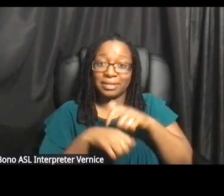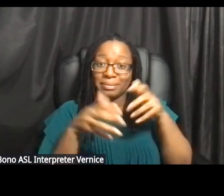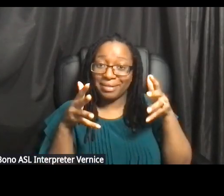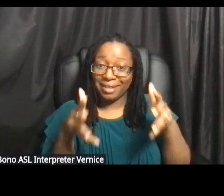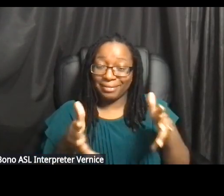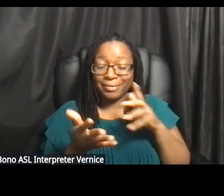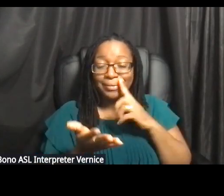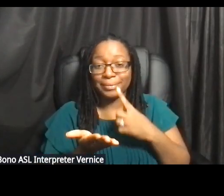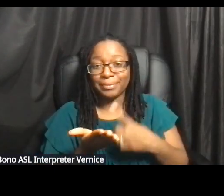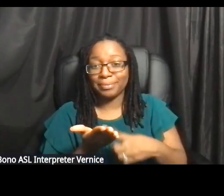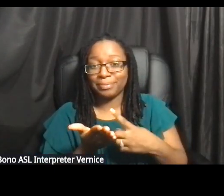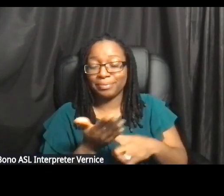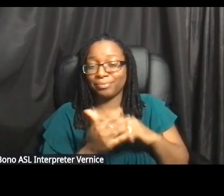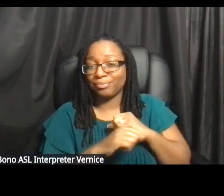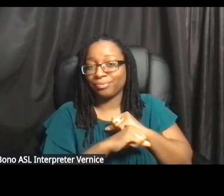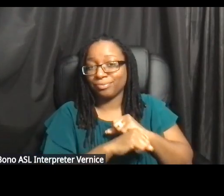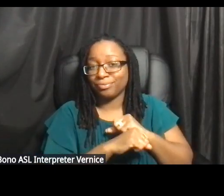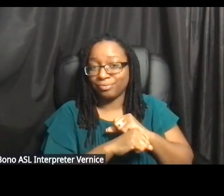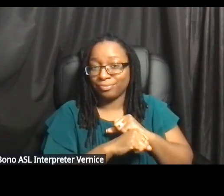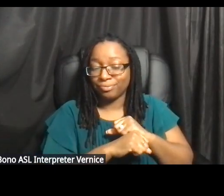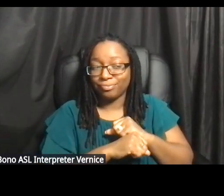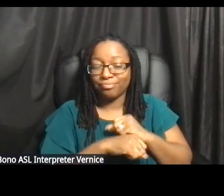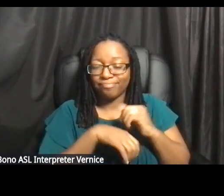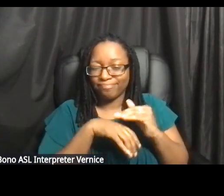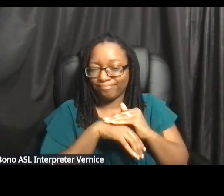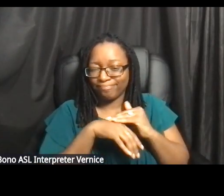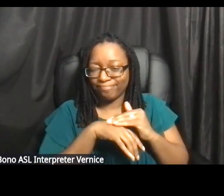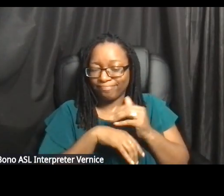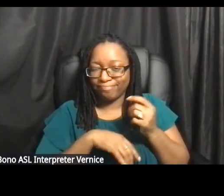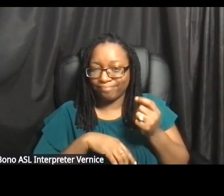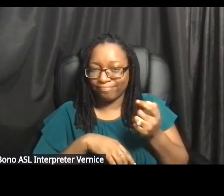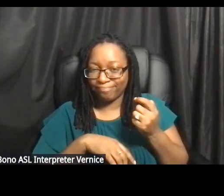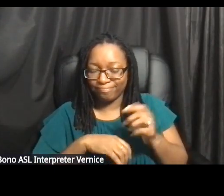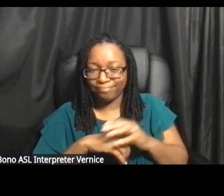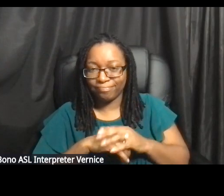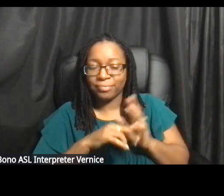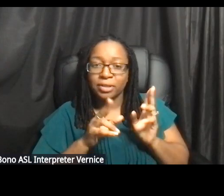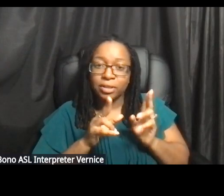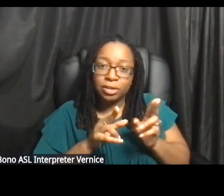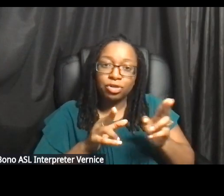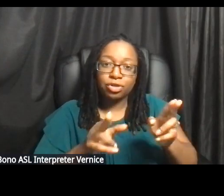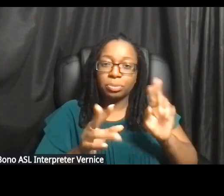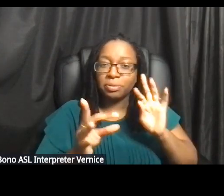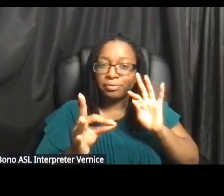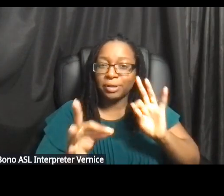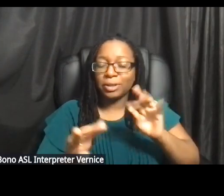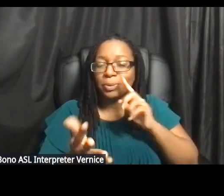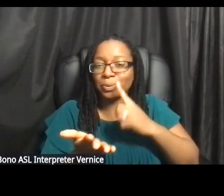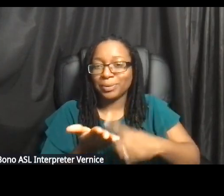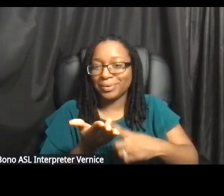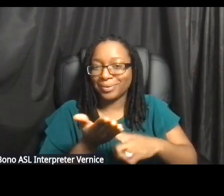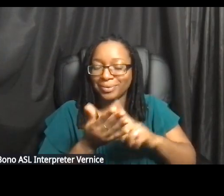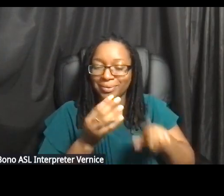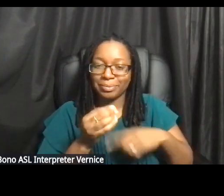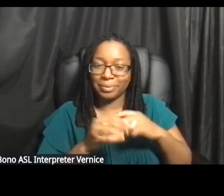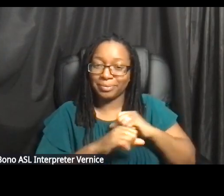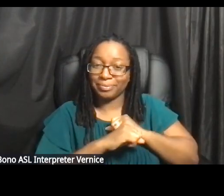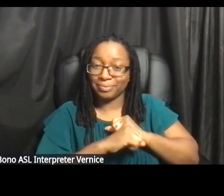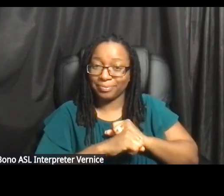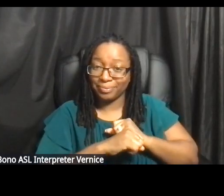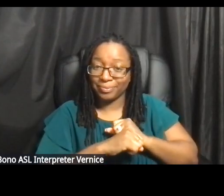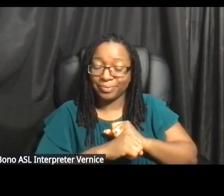about security. A little bit. Urgency and perfection start to come into play when we talk about security, right? If privacy is